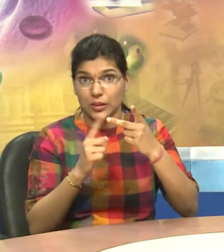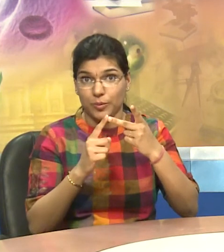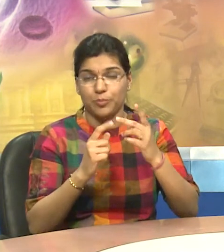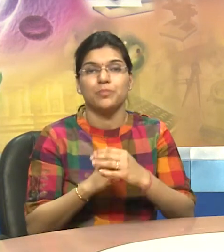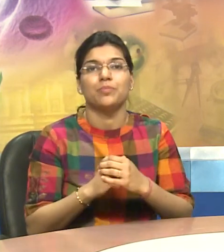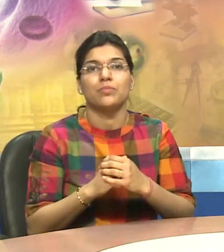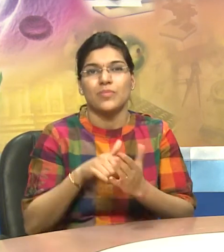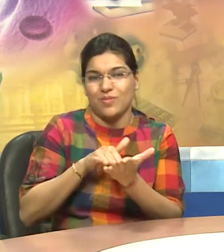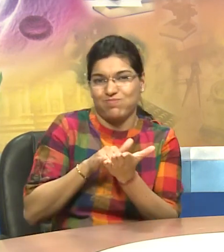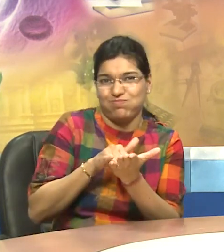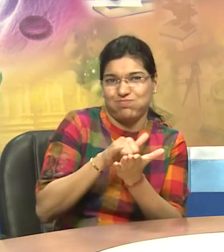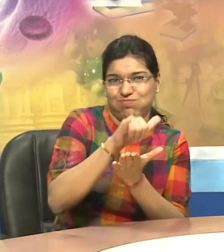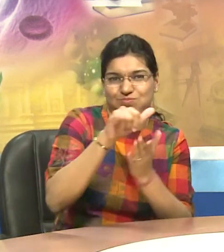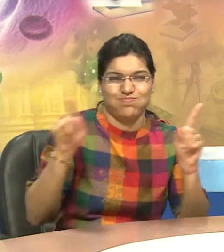possible to stop for you? No.